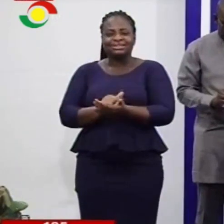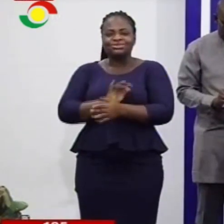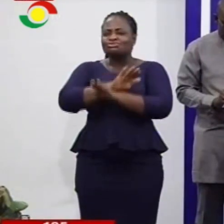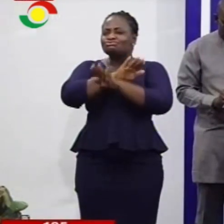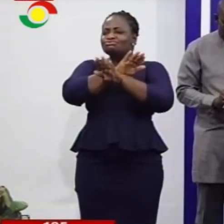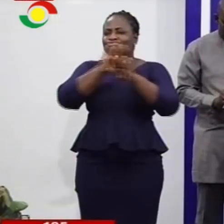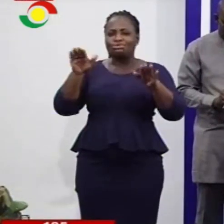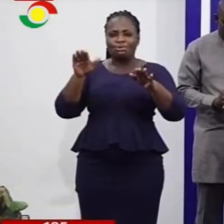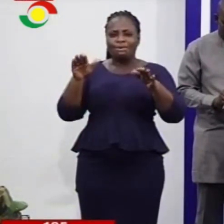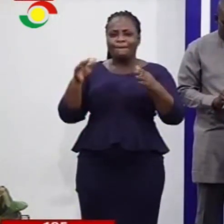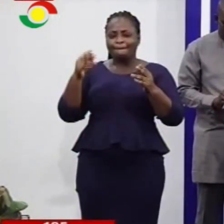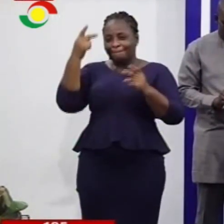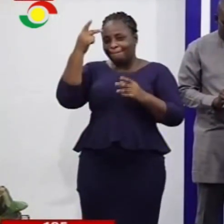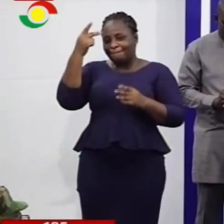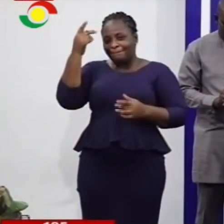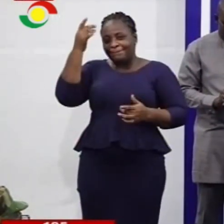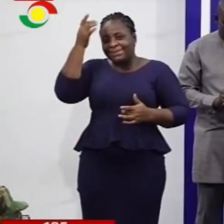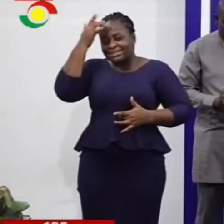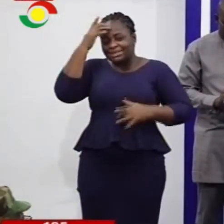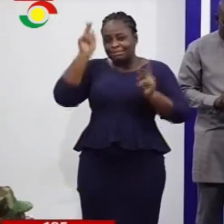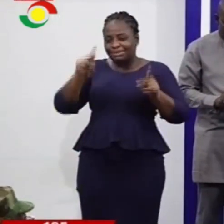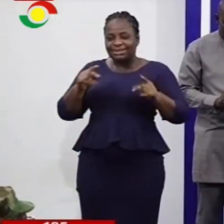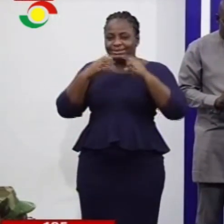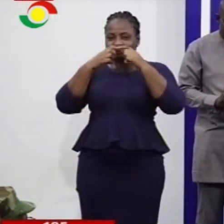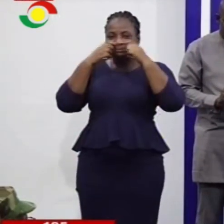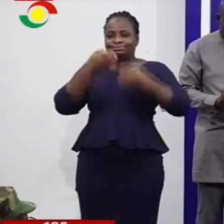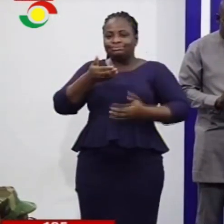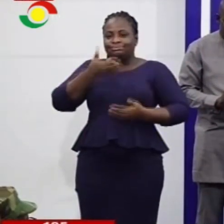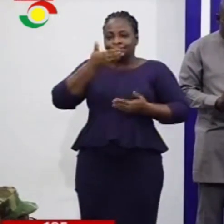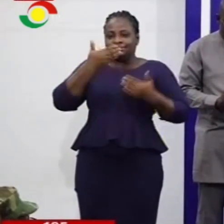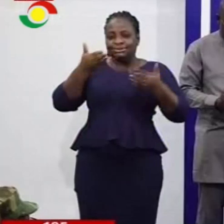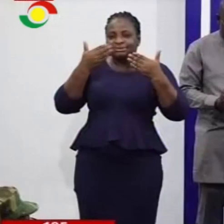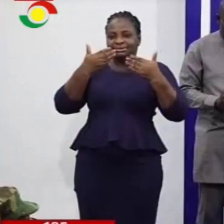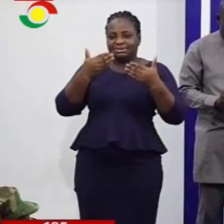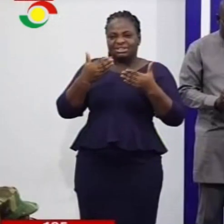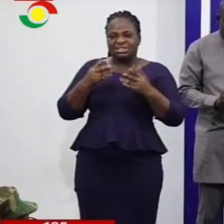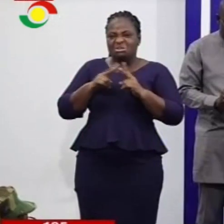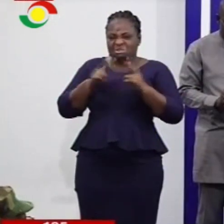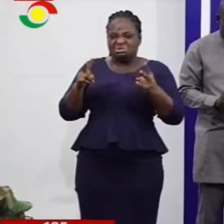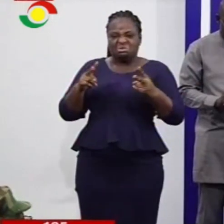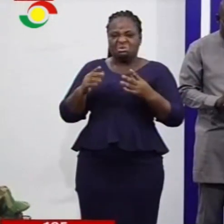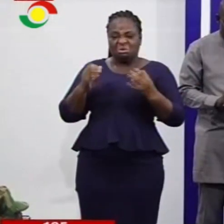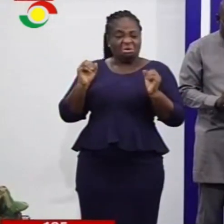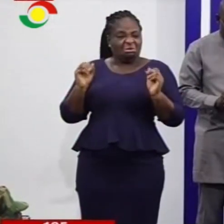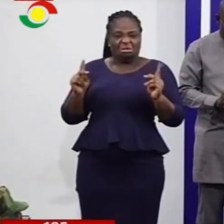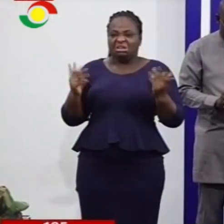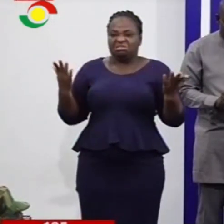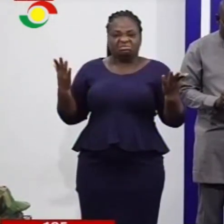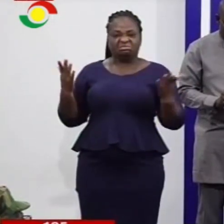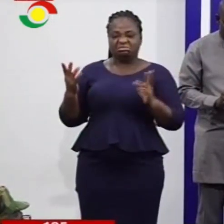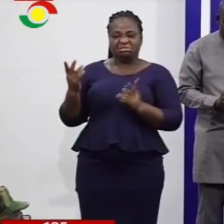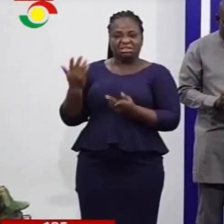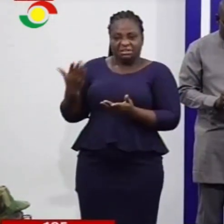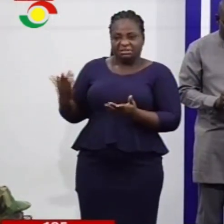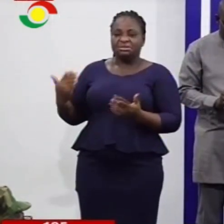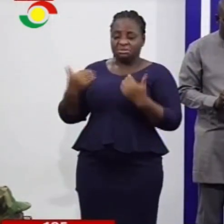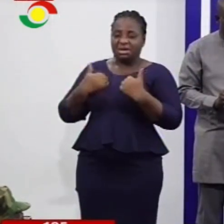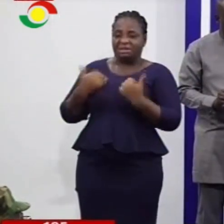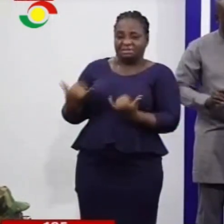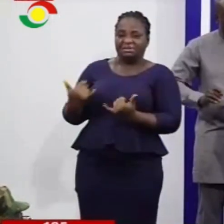have has been put on ventilator yet. So we are okay with the stocks that we